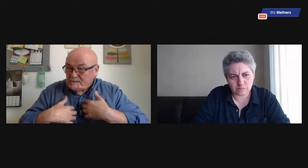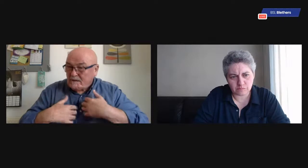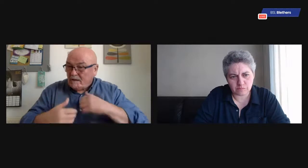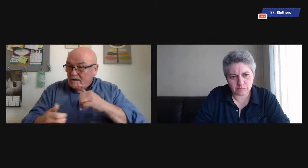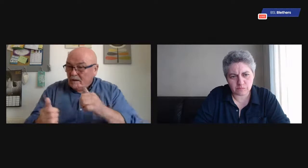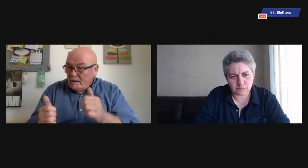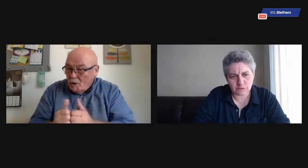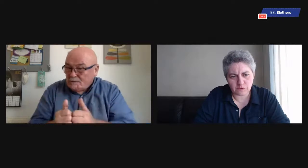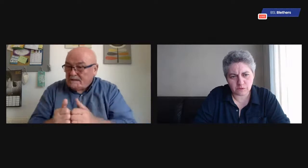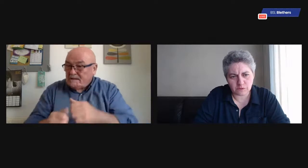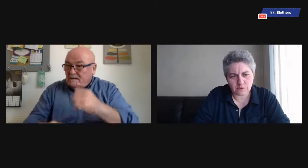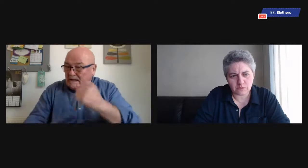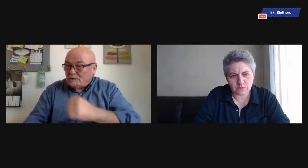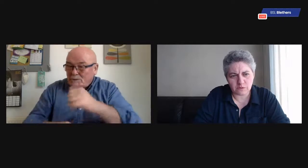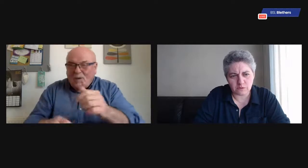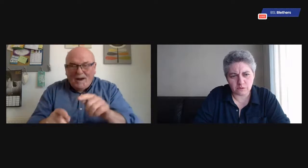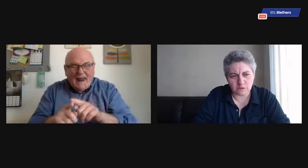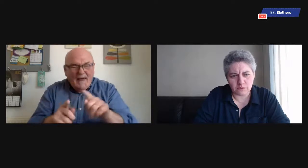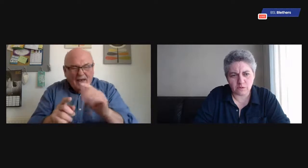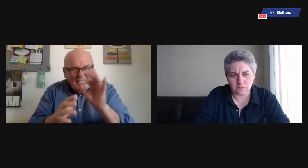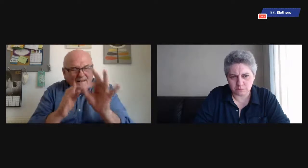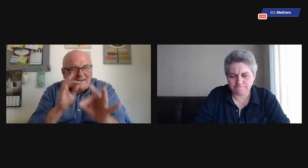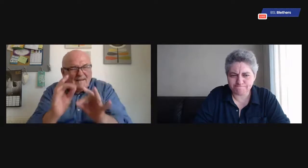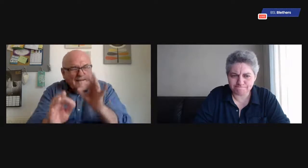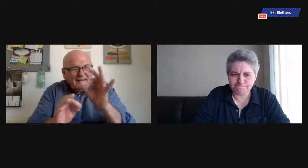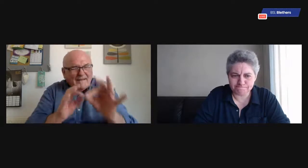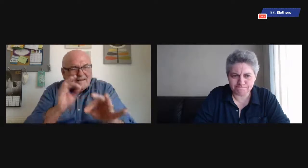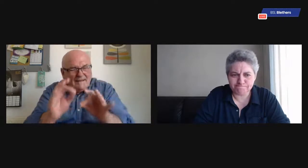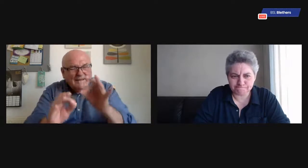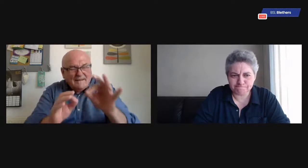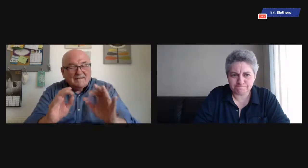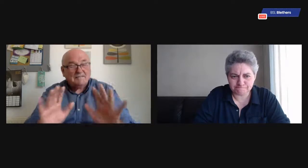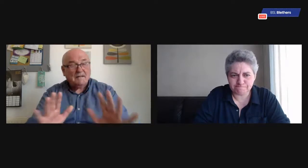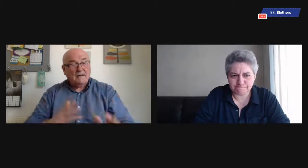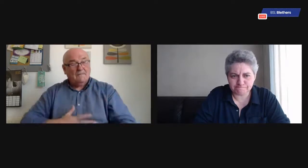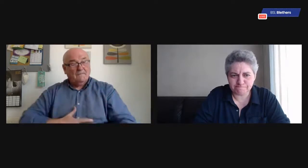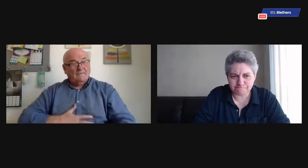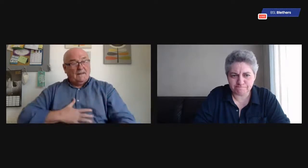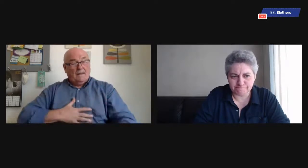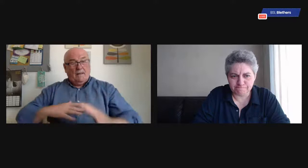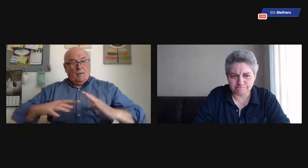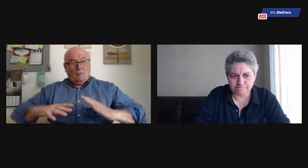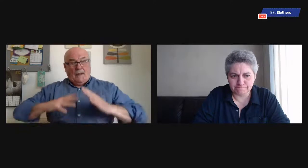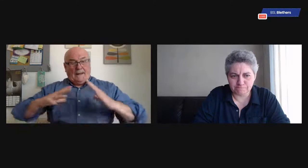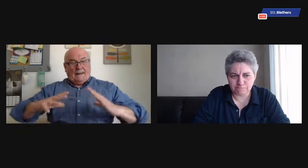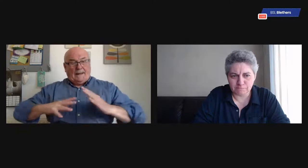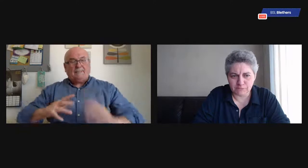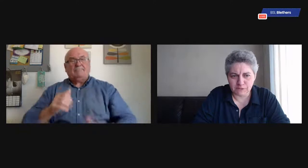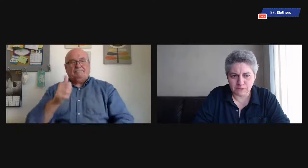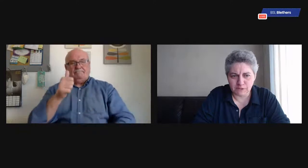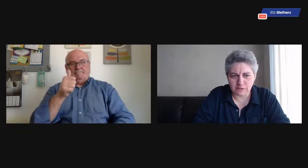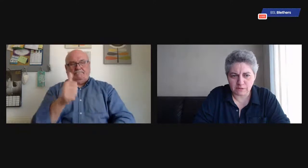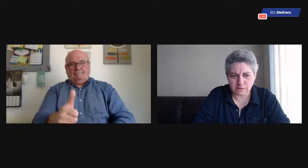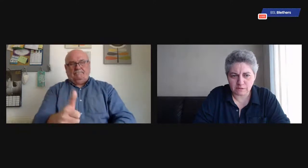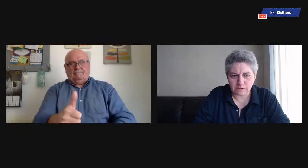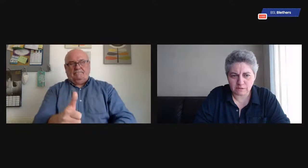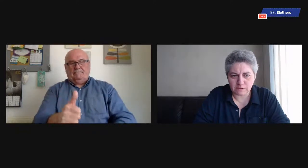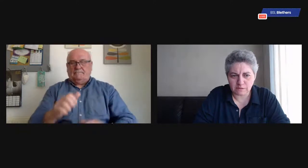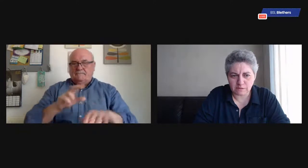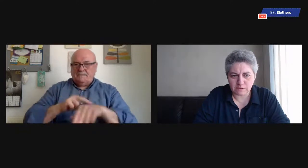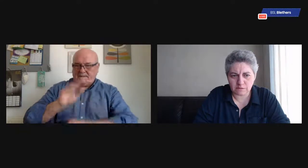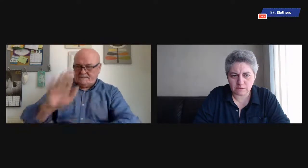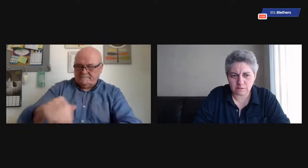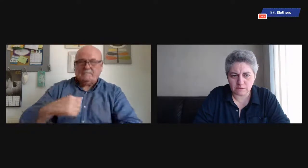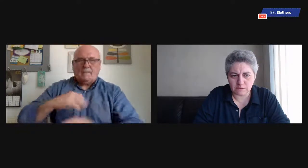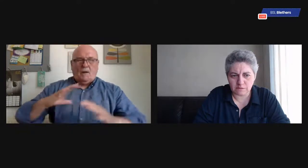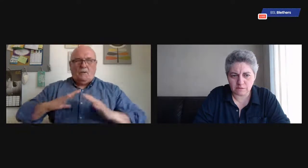deaf person in a way that the police can understand and ask the right questions. Absolutely. It really is. It's just making sure